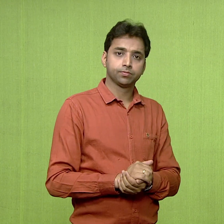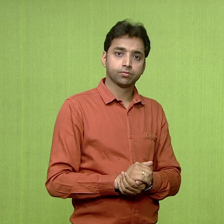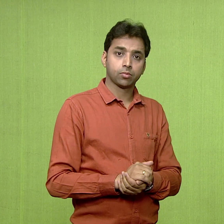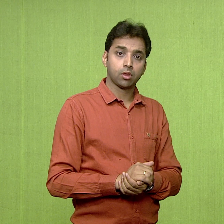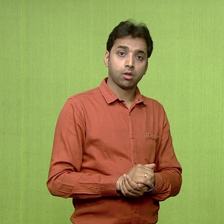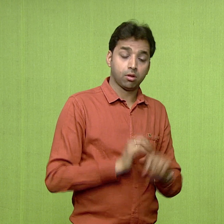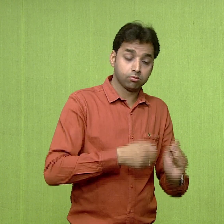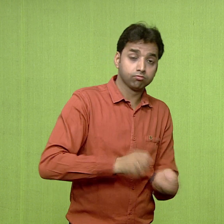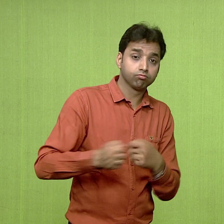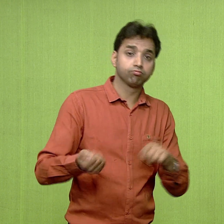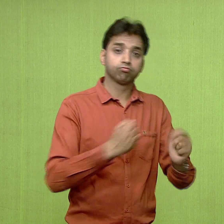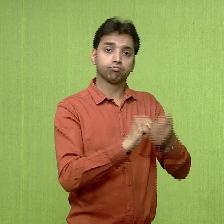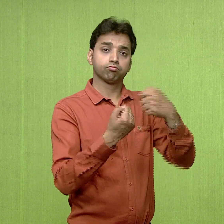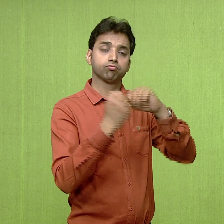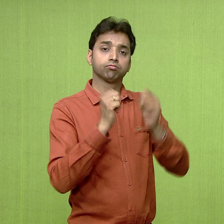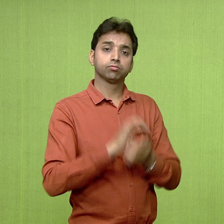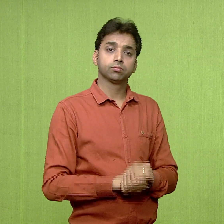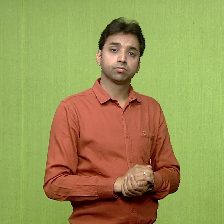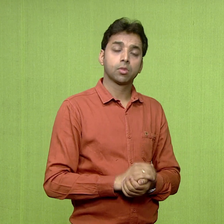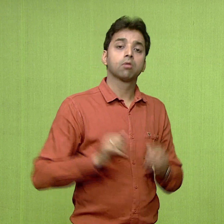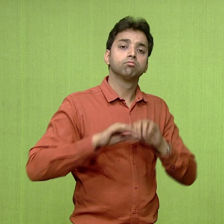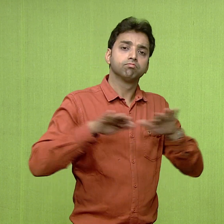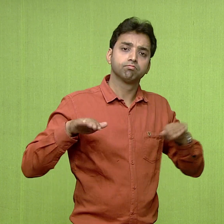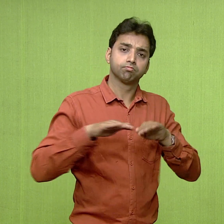sword fighting, swimming, etc.